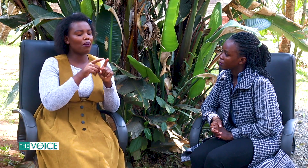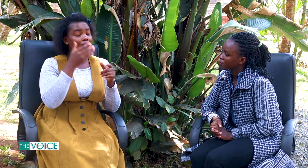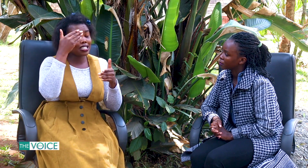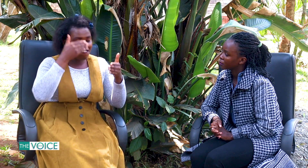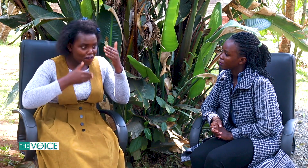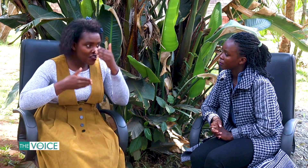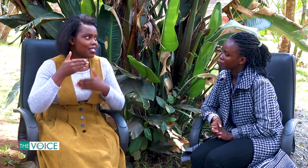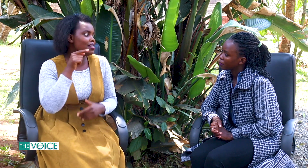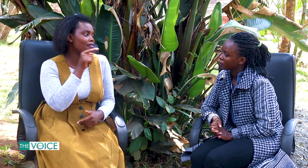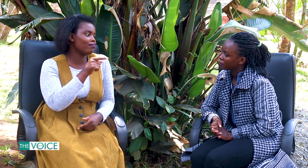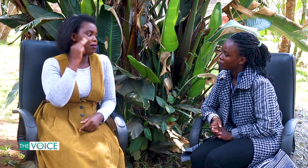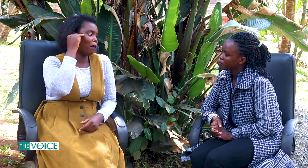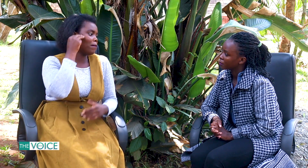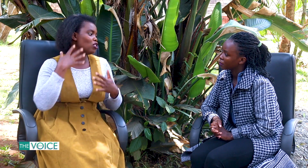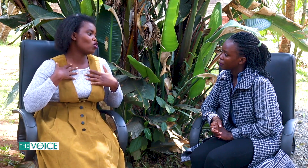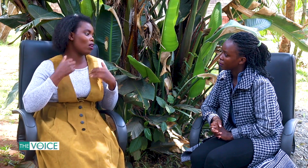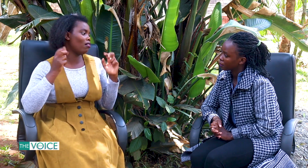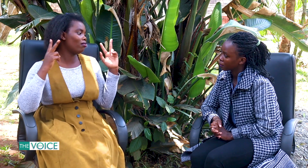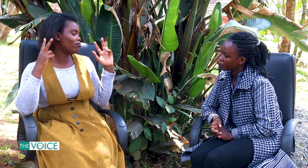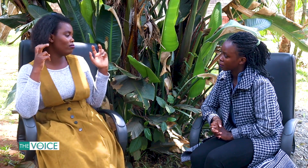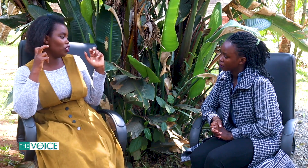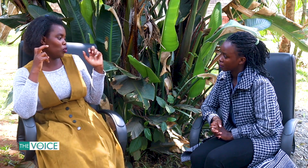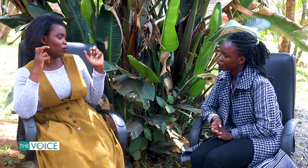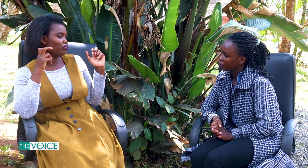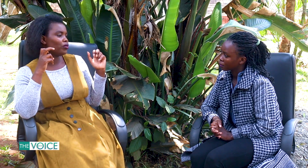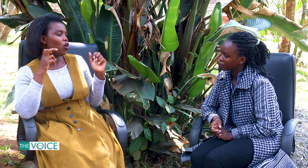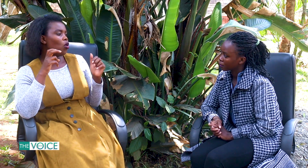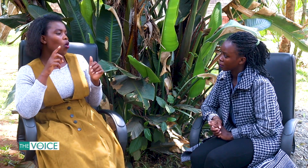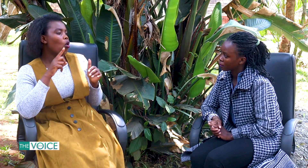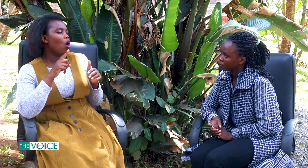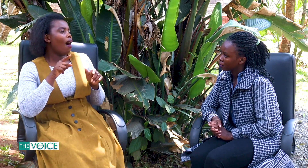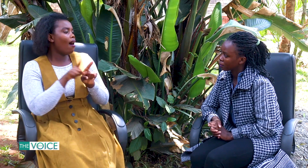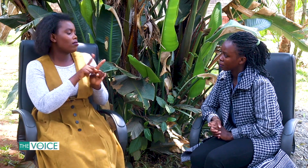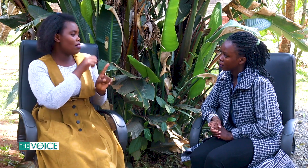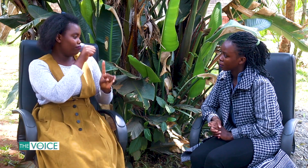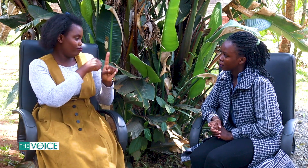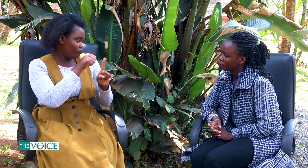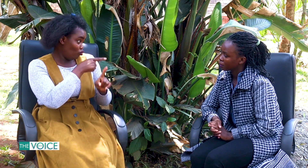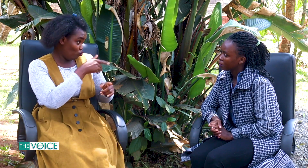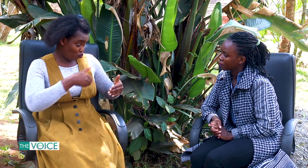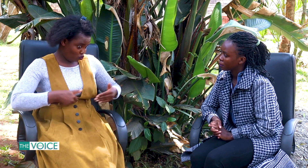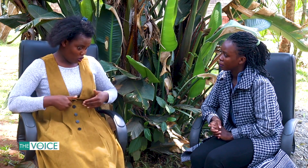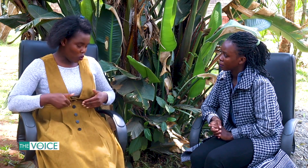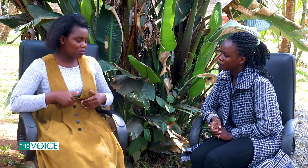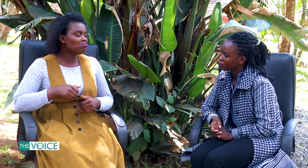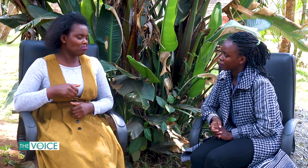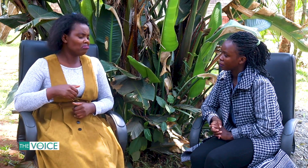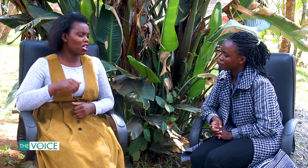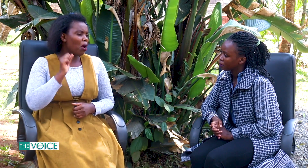not experiencing good services or good accessibility. As a youth advocate, can you